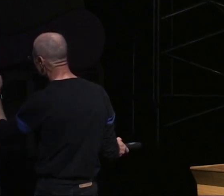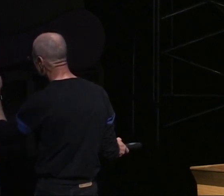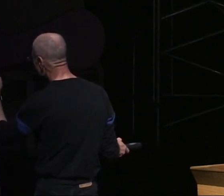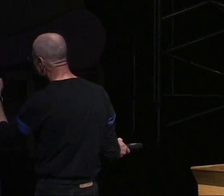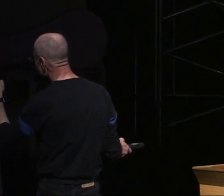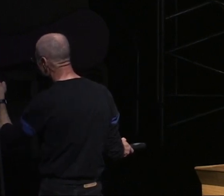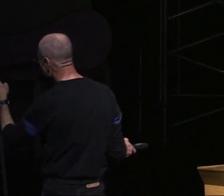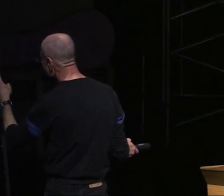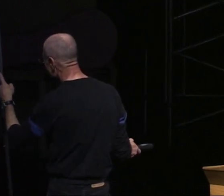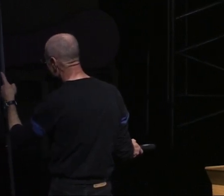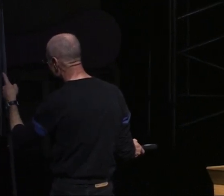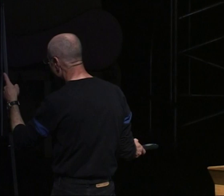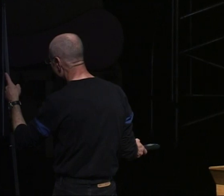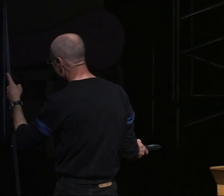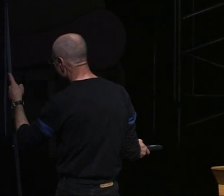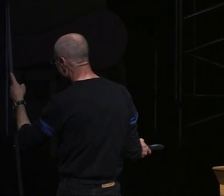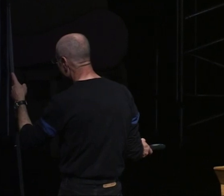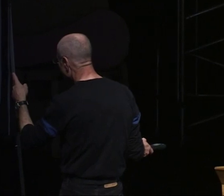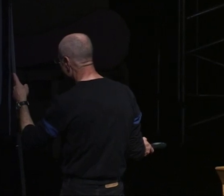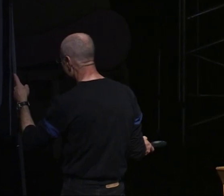Let me find it on this list.